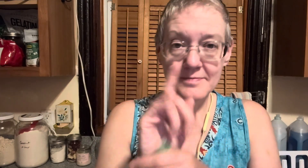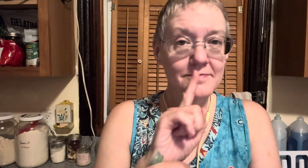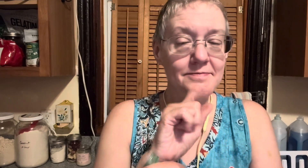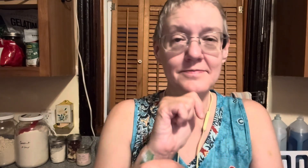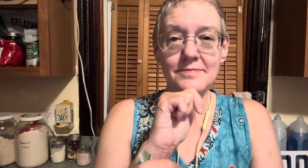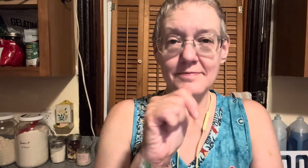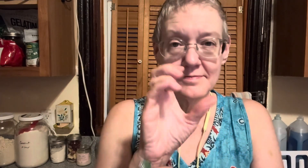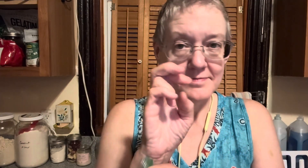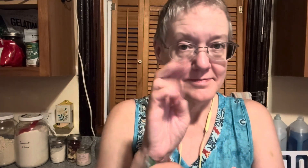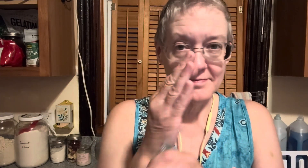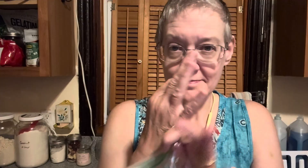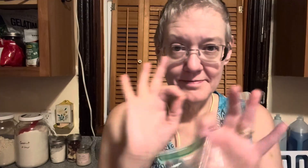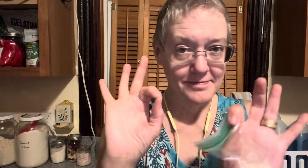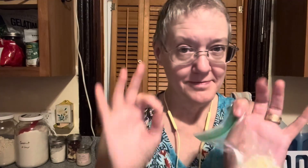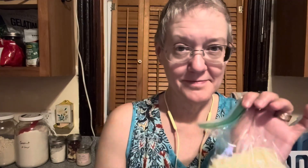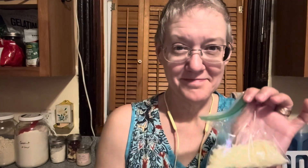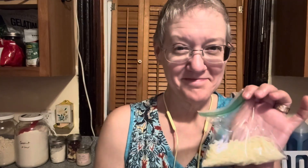carb value. It's not a zero food.